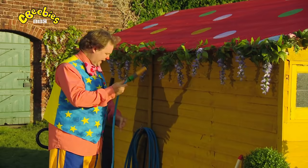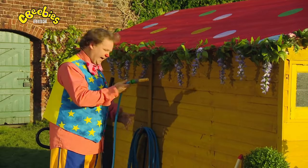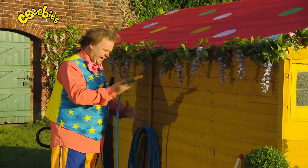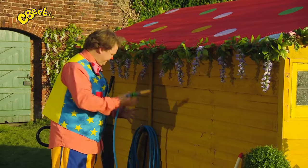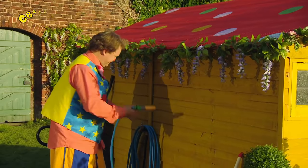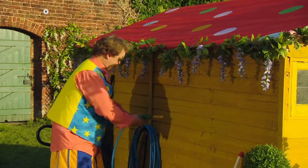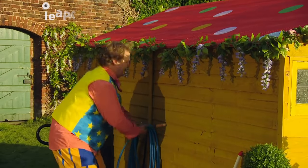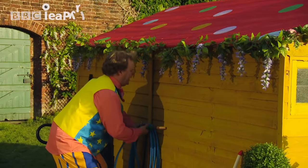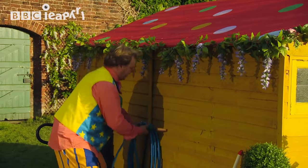um